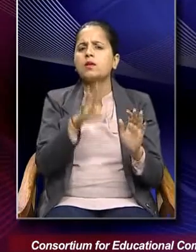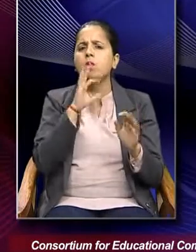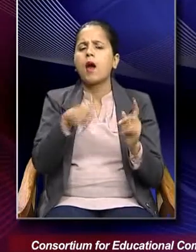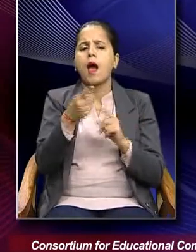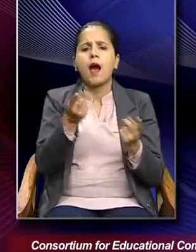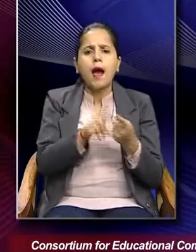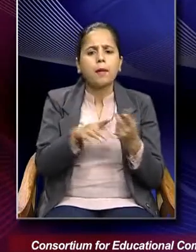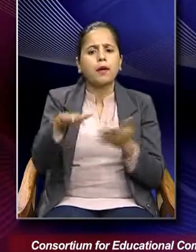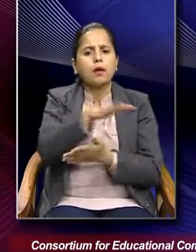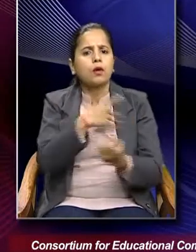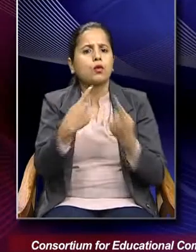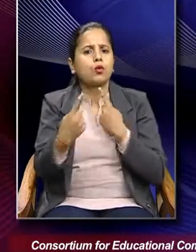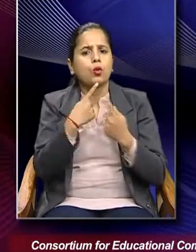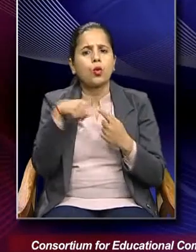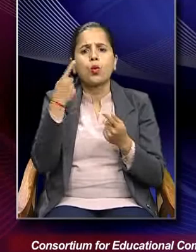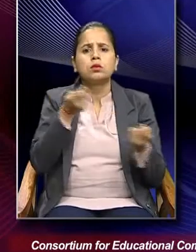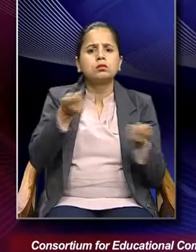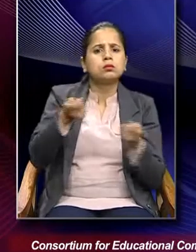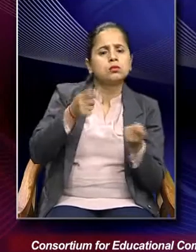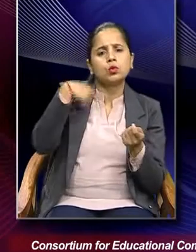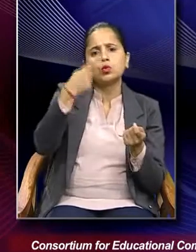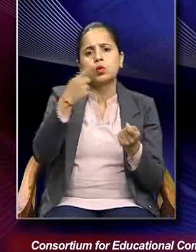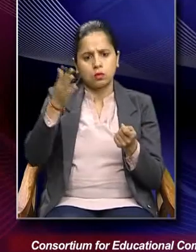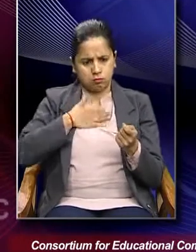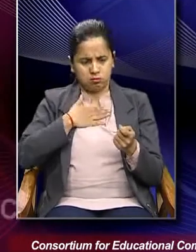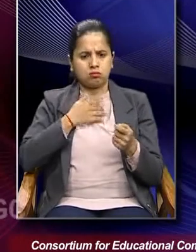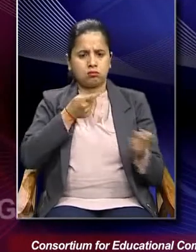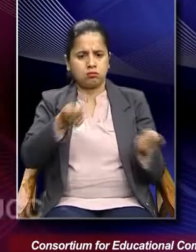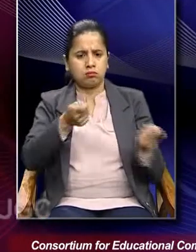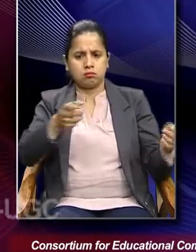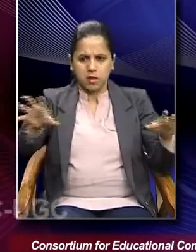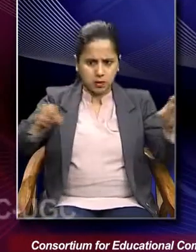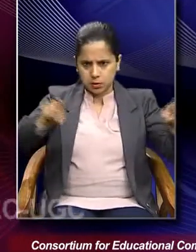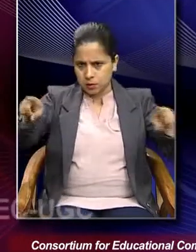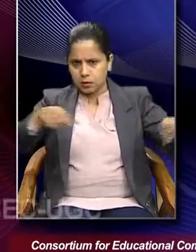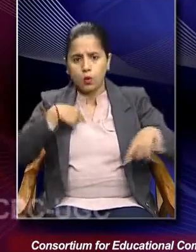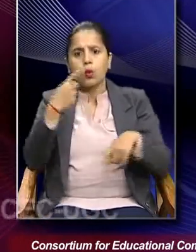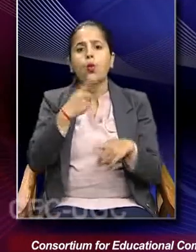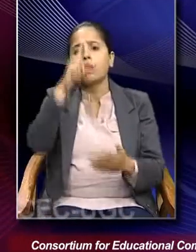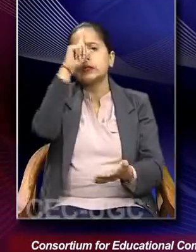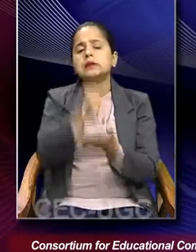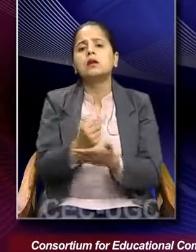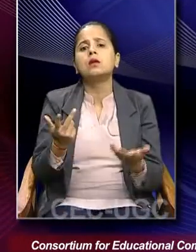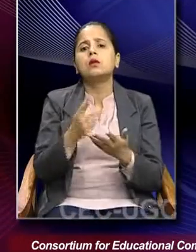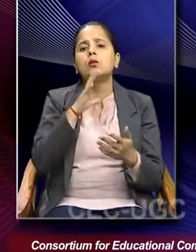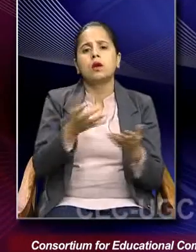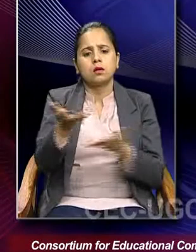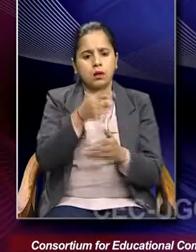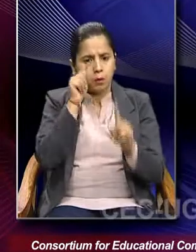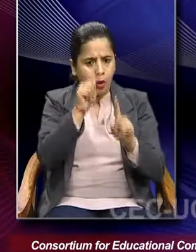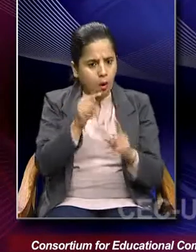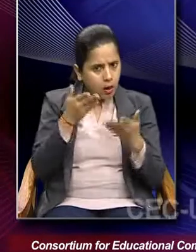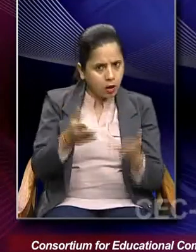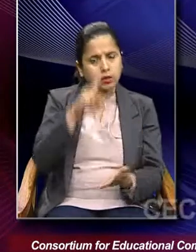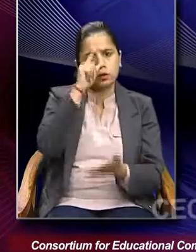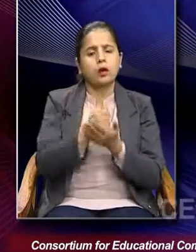interaction? Who dominates the interaction? Or who decides the terms of the interaction?